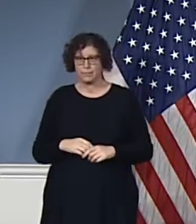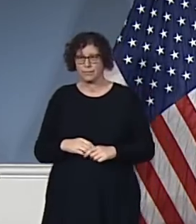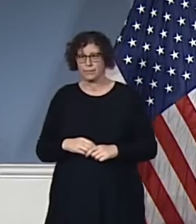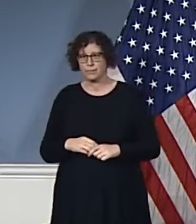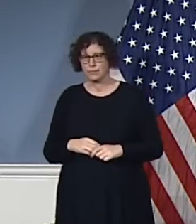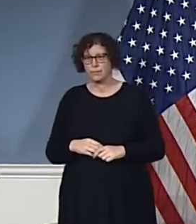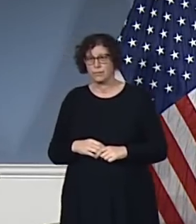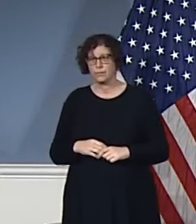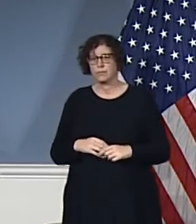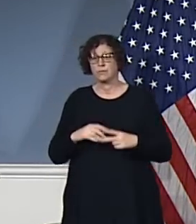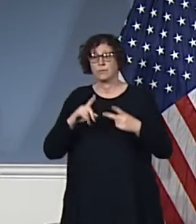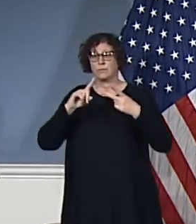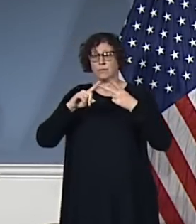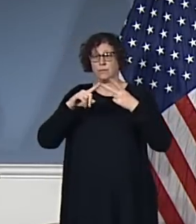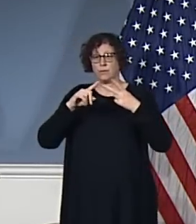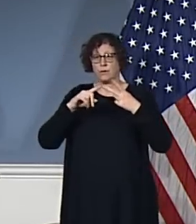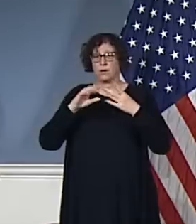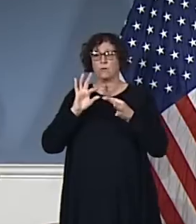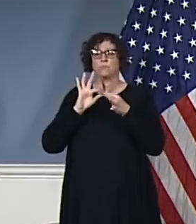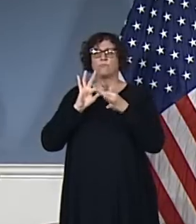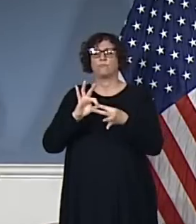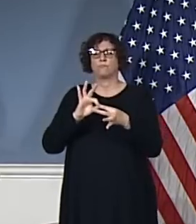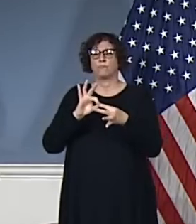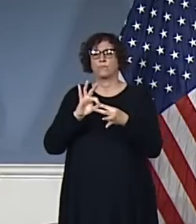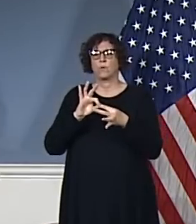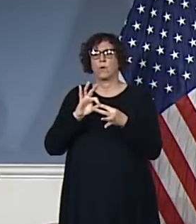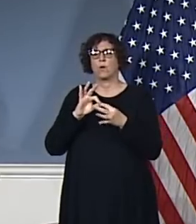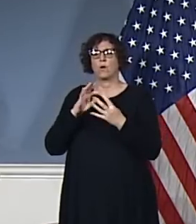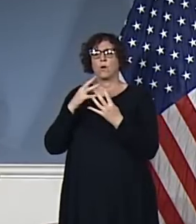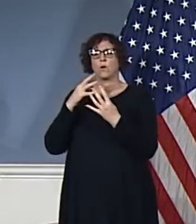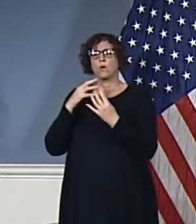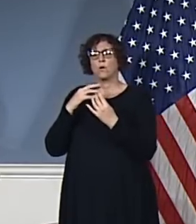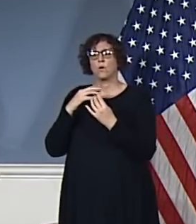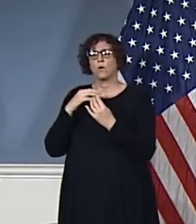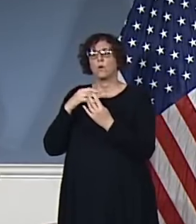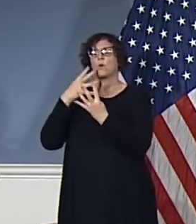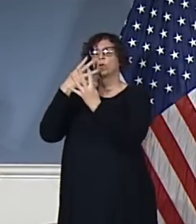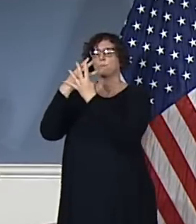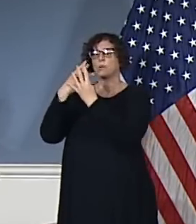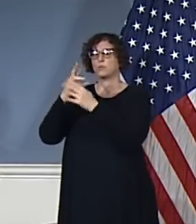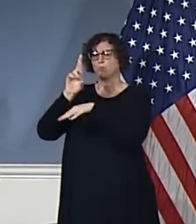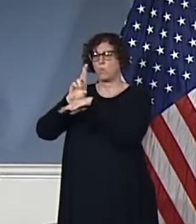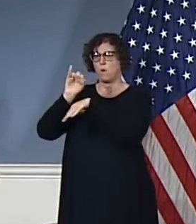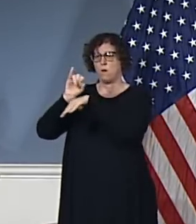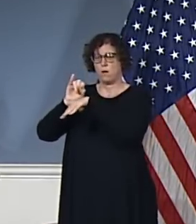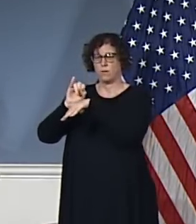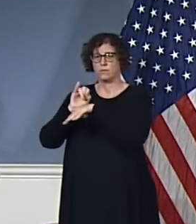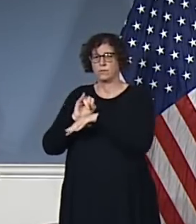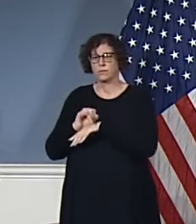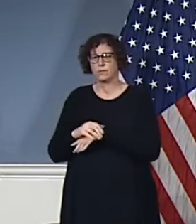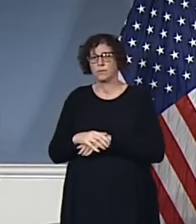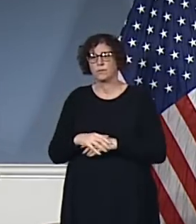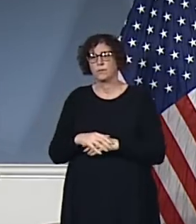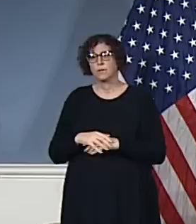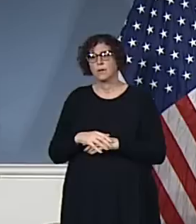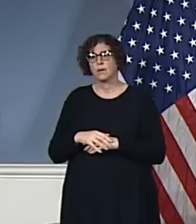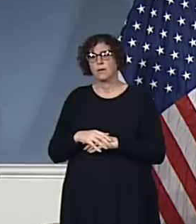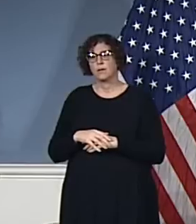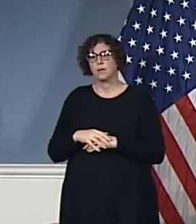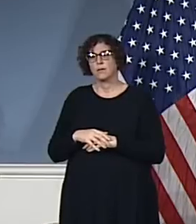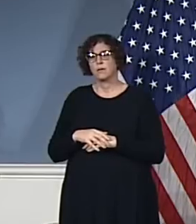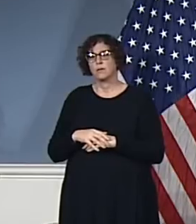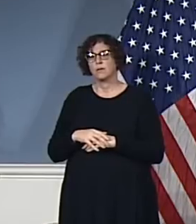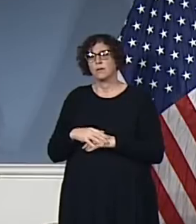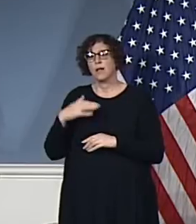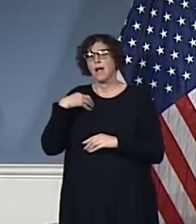are not going outside of their dormitories, and I think they're refusing meals. What's being done about that? What are